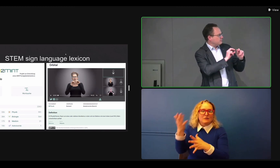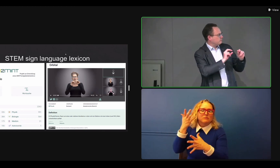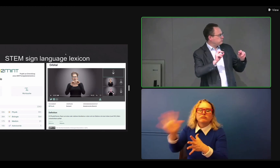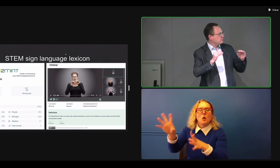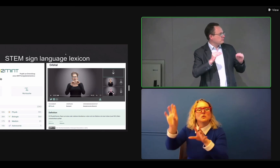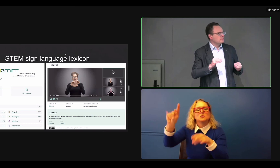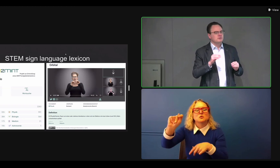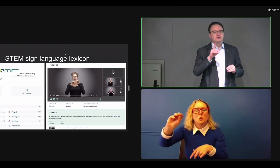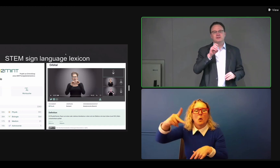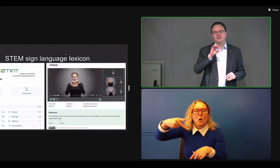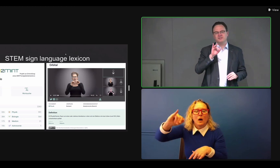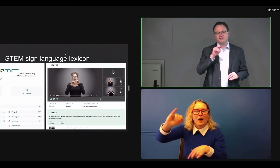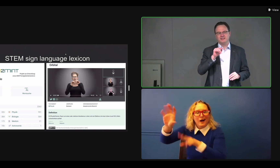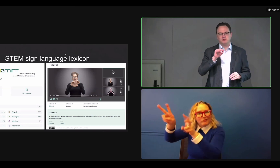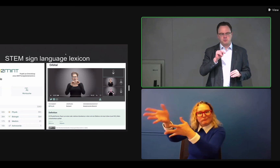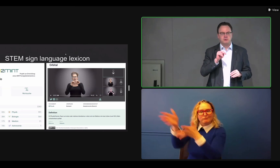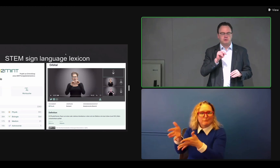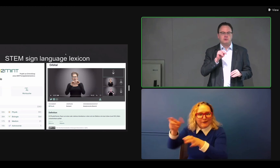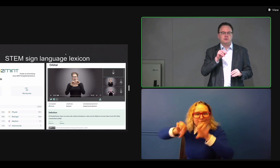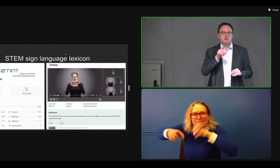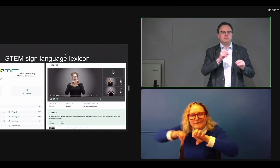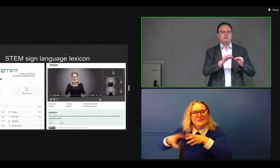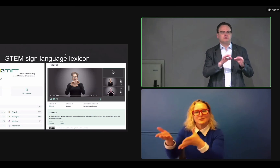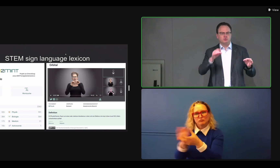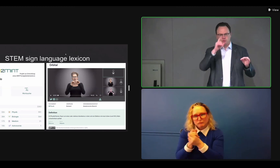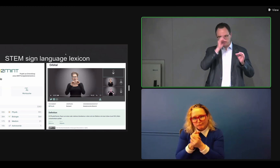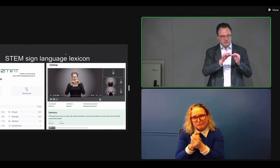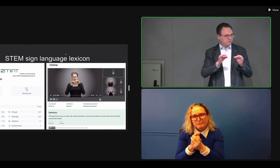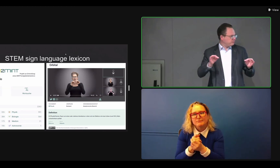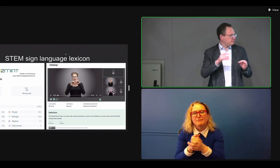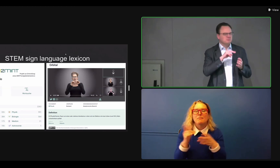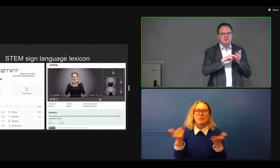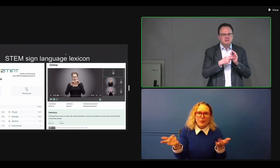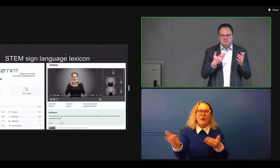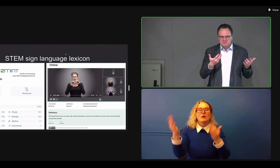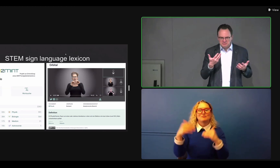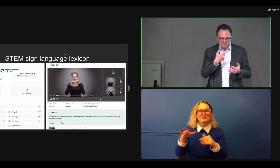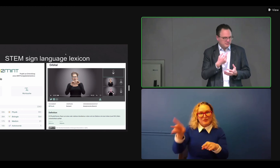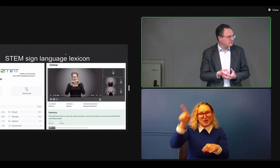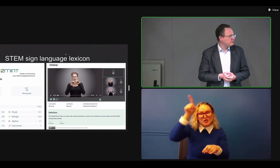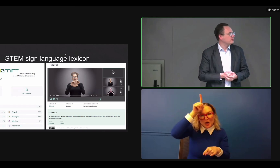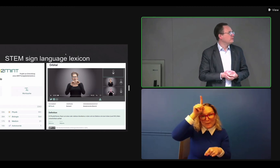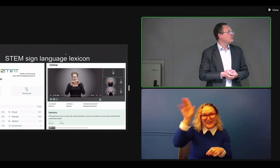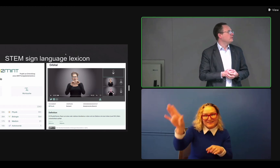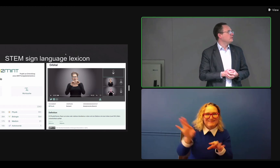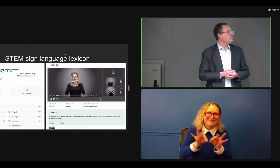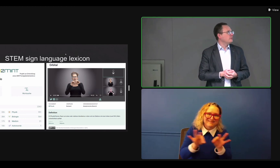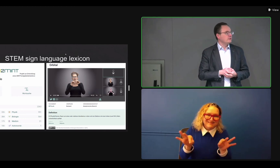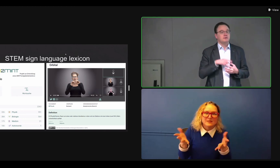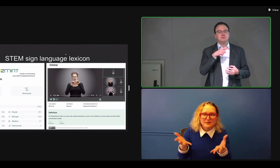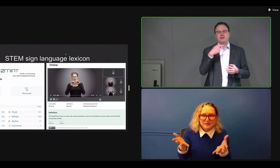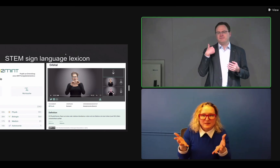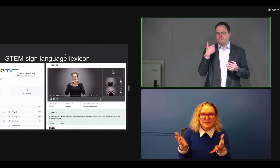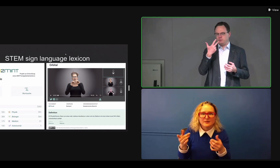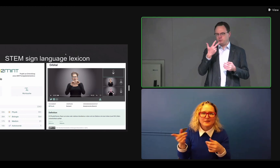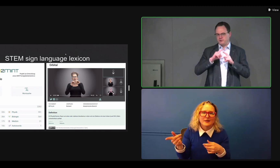variations. This can be true in every area. We also have a definition written in German of the